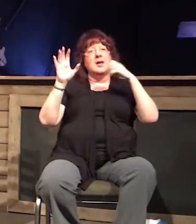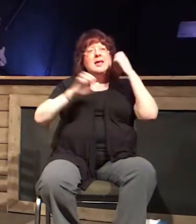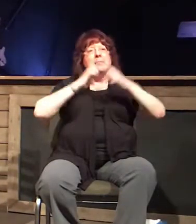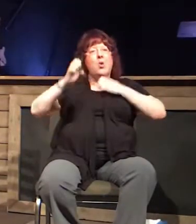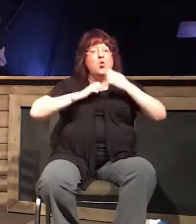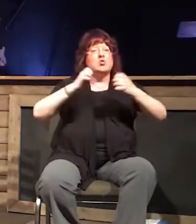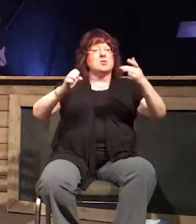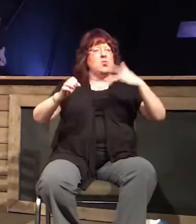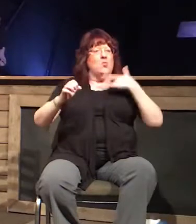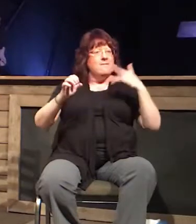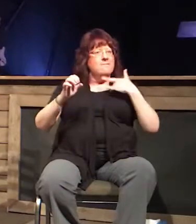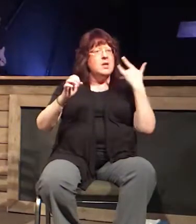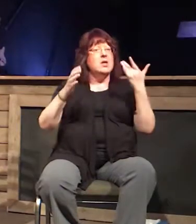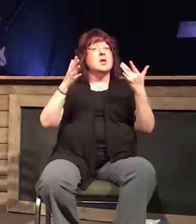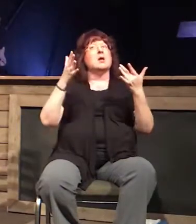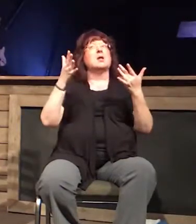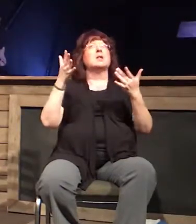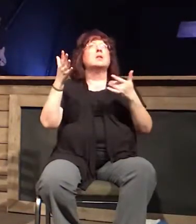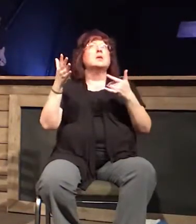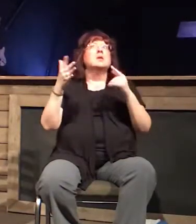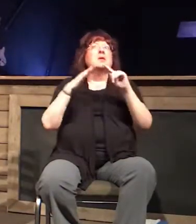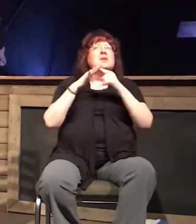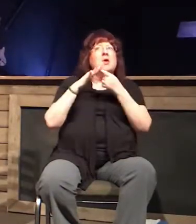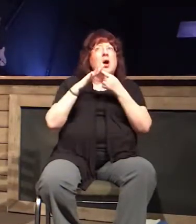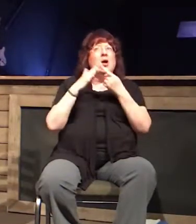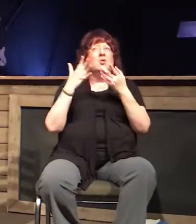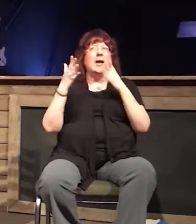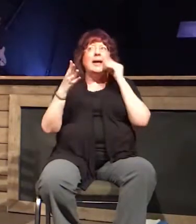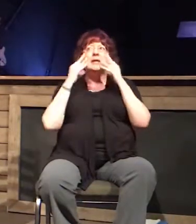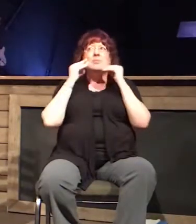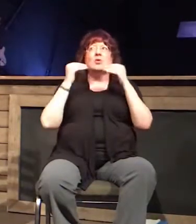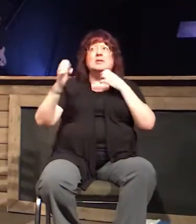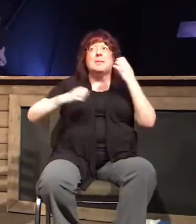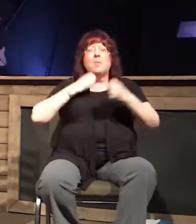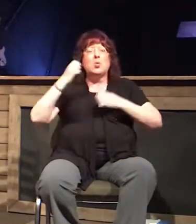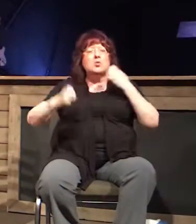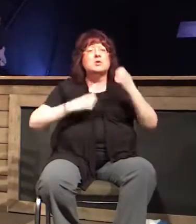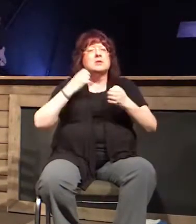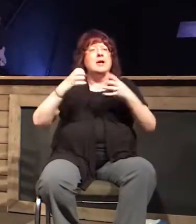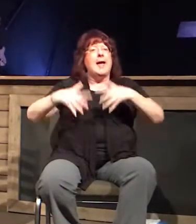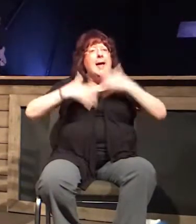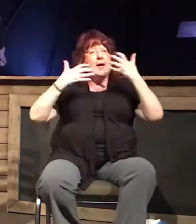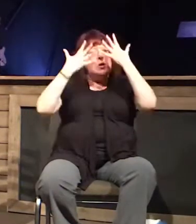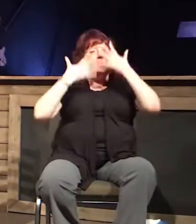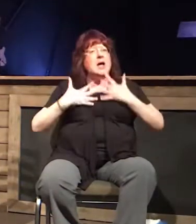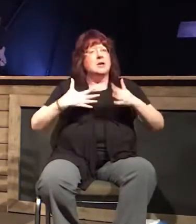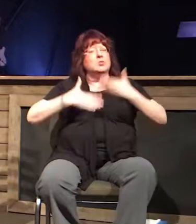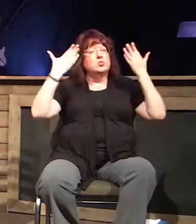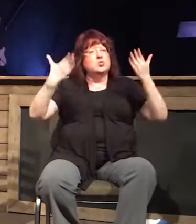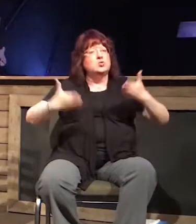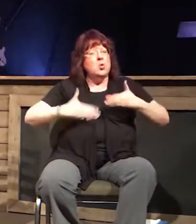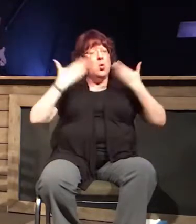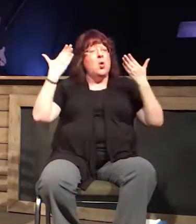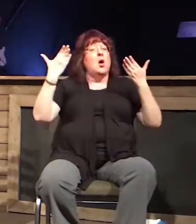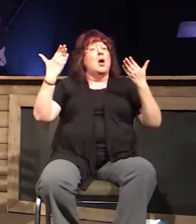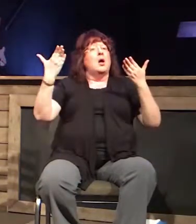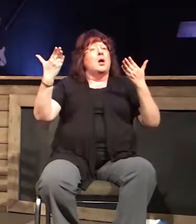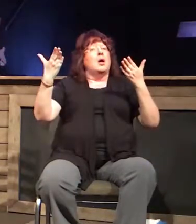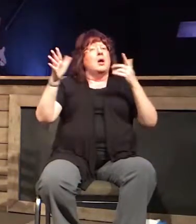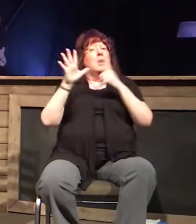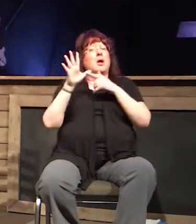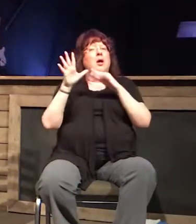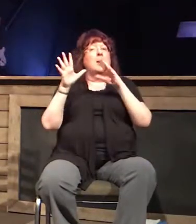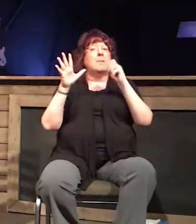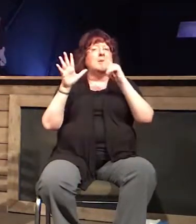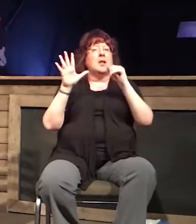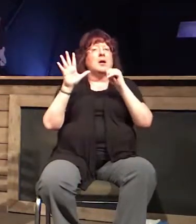where we feel. This is where we kind of start to experience our emotions. Anger, sadness, joy. It's the